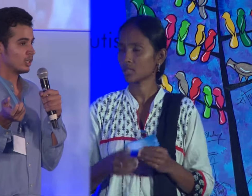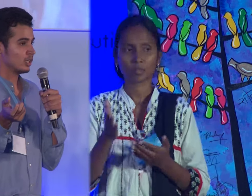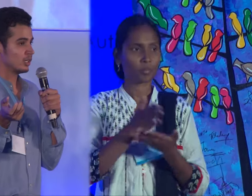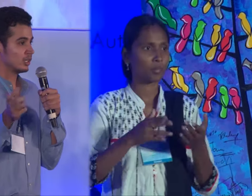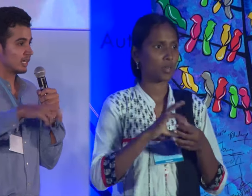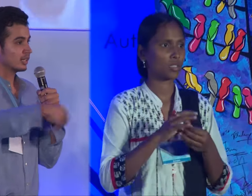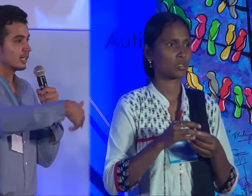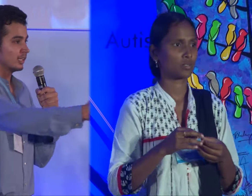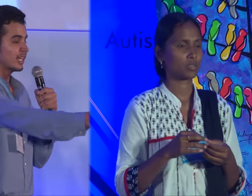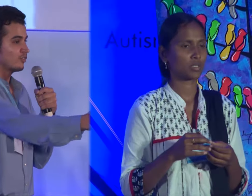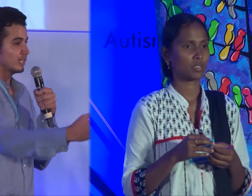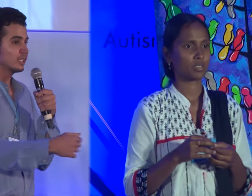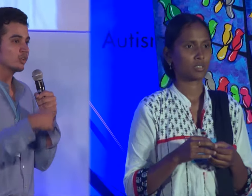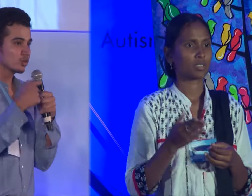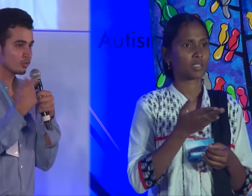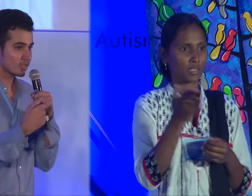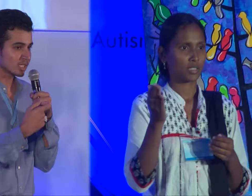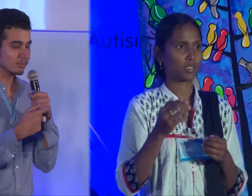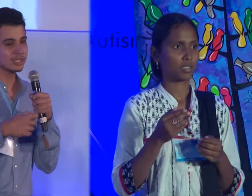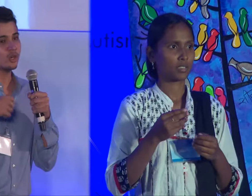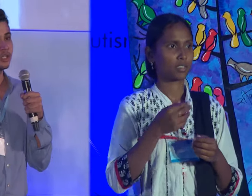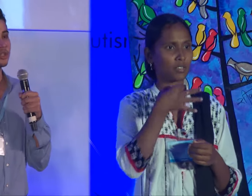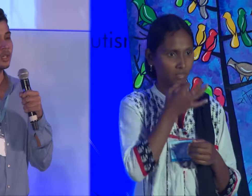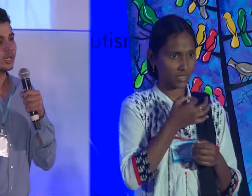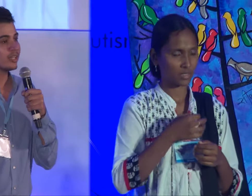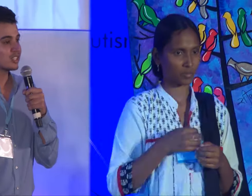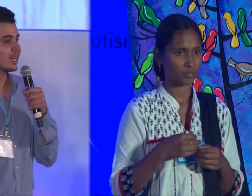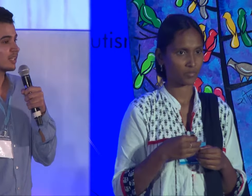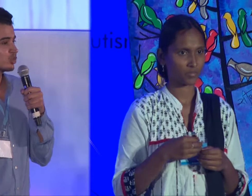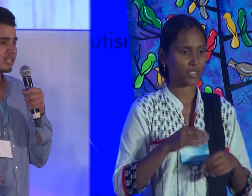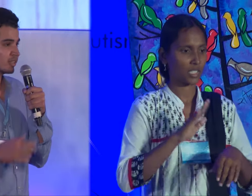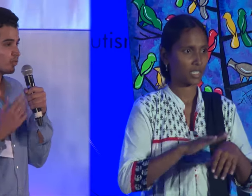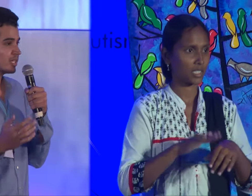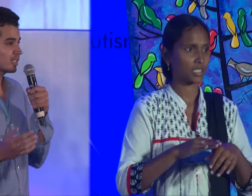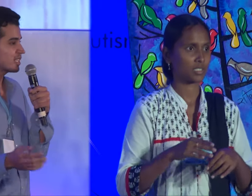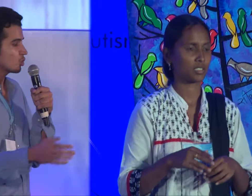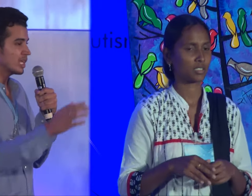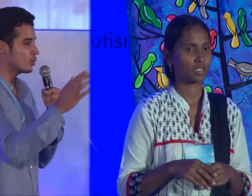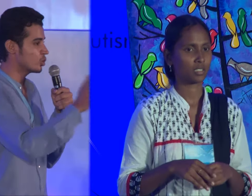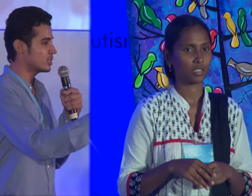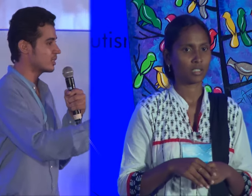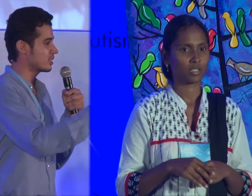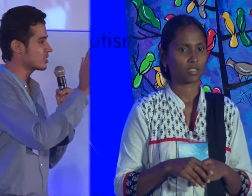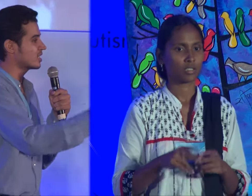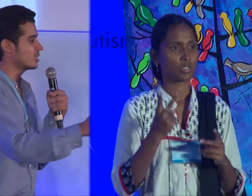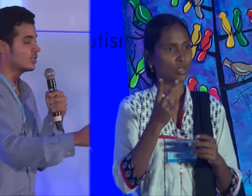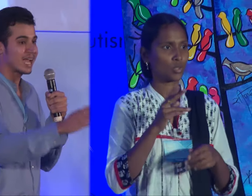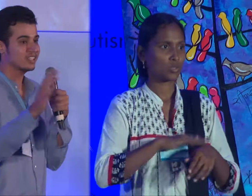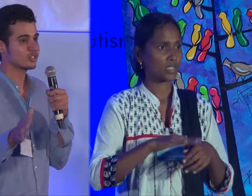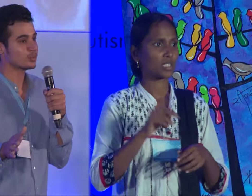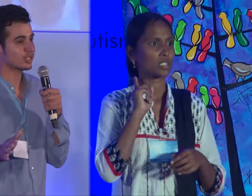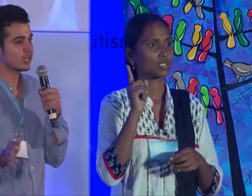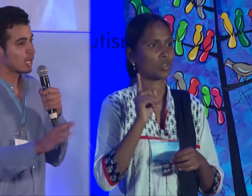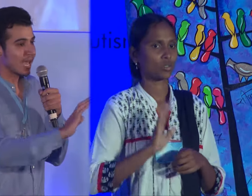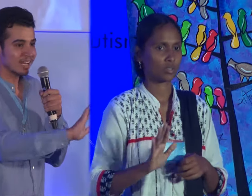of their refereeing. They also whistle, but they also touch the athletes. So therefore he said that it's only about two signals, the start signal